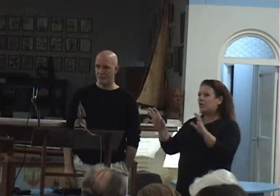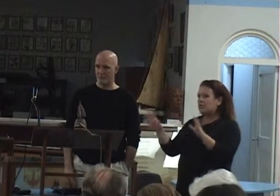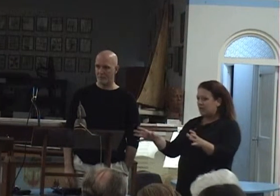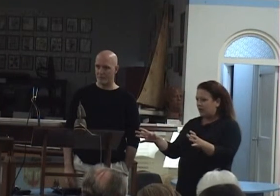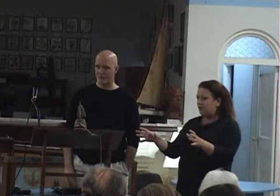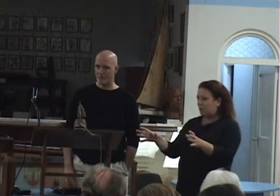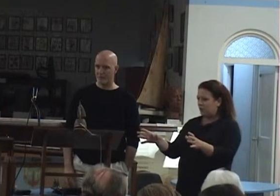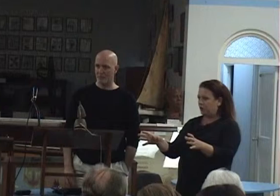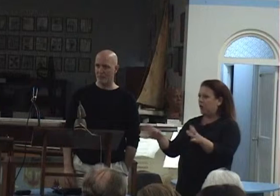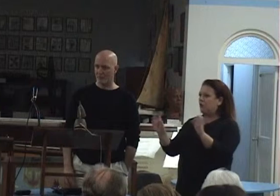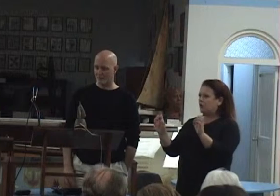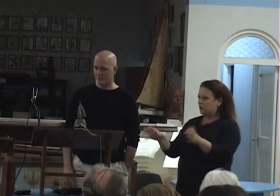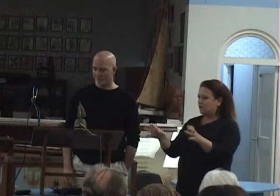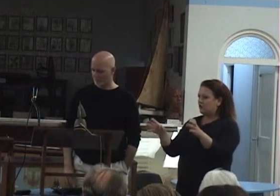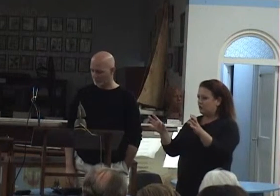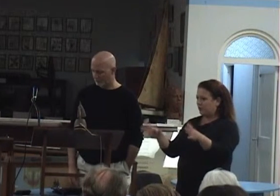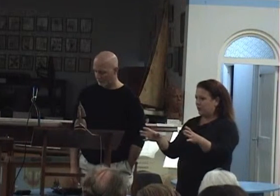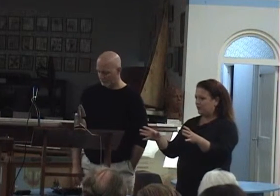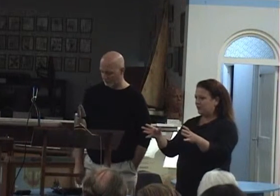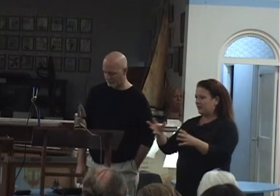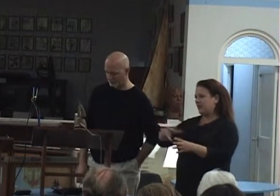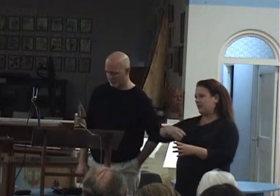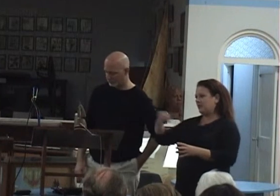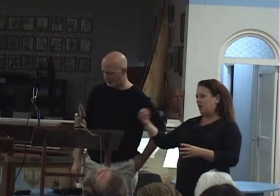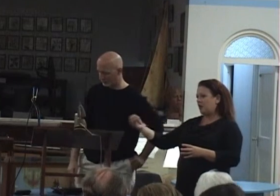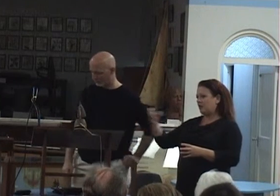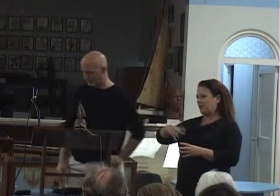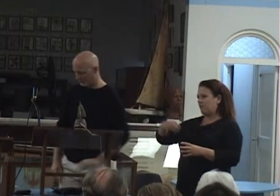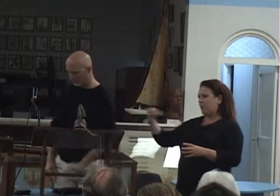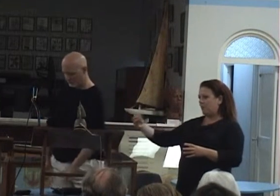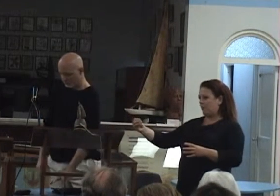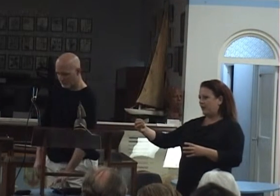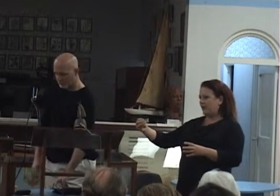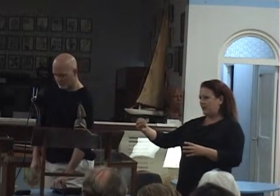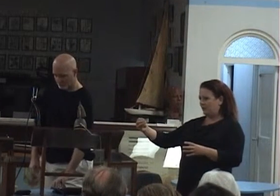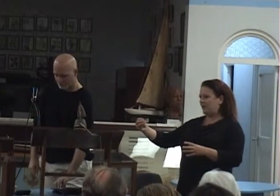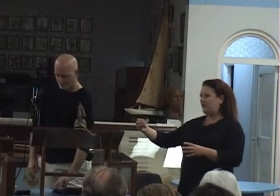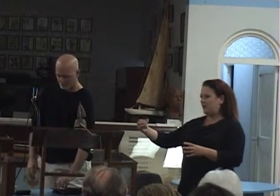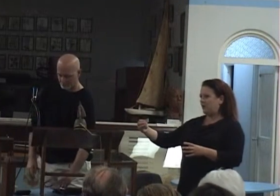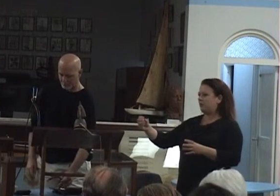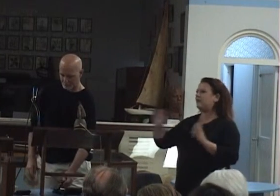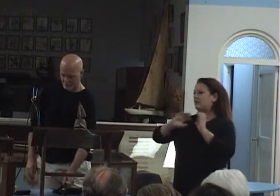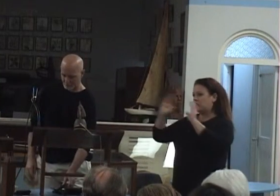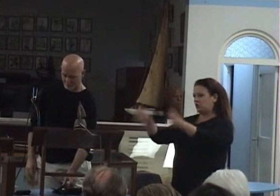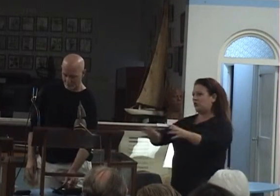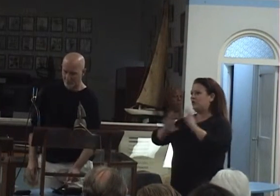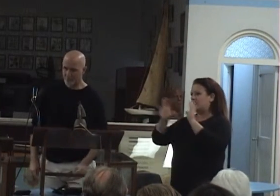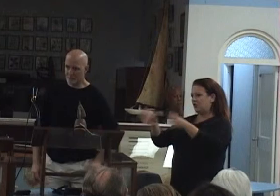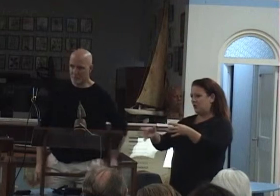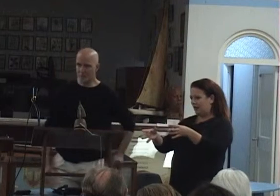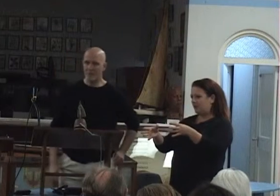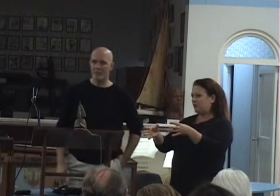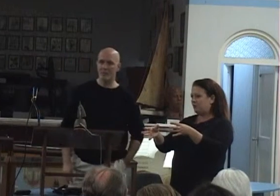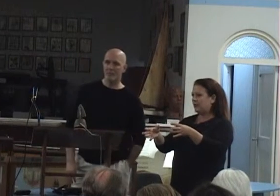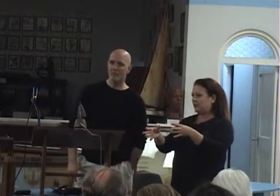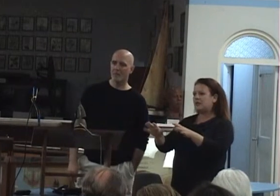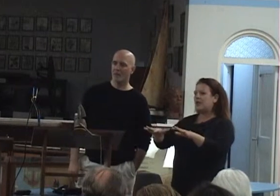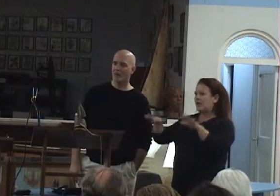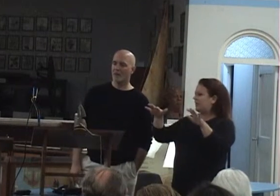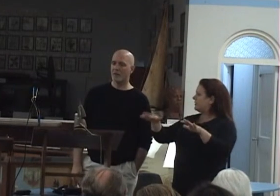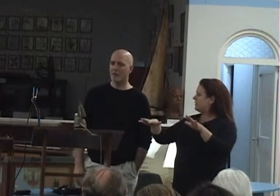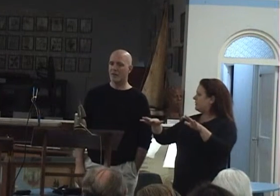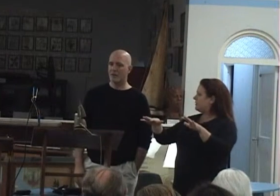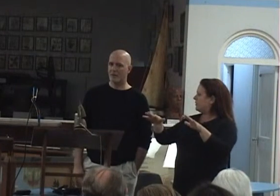together, the slave quarter looks the richest. And it's not just the borrowing that you see at American plantations or the continued